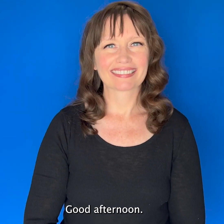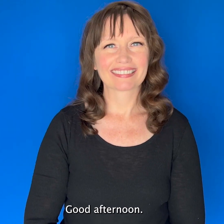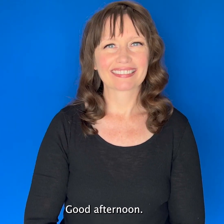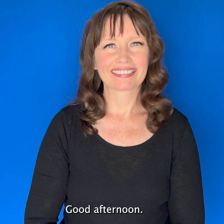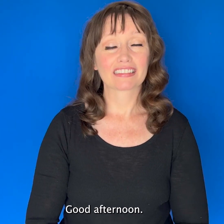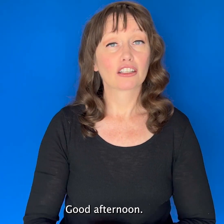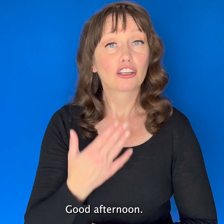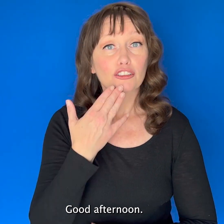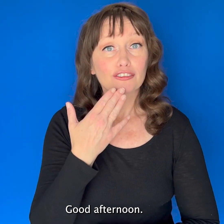Good afternoon.